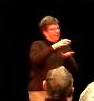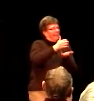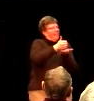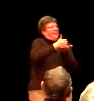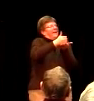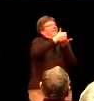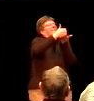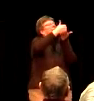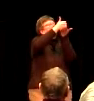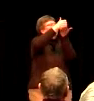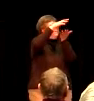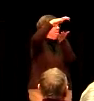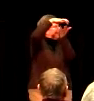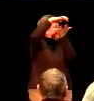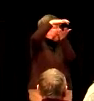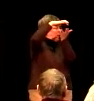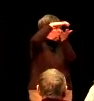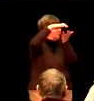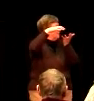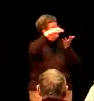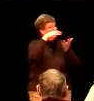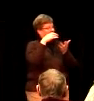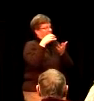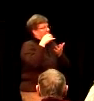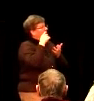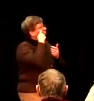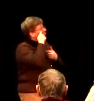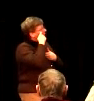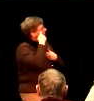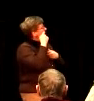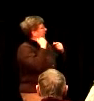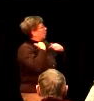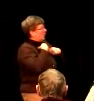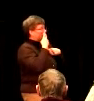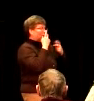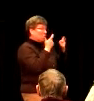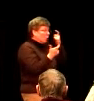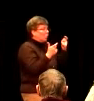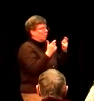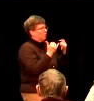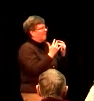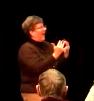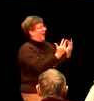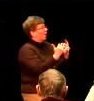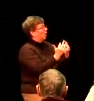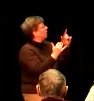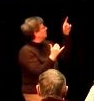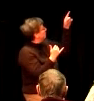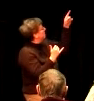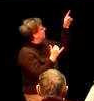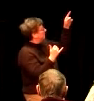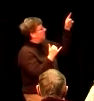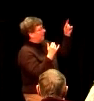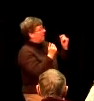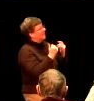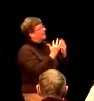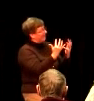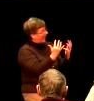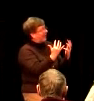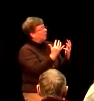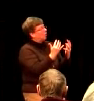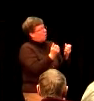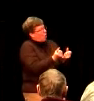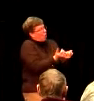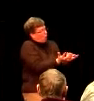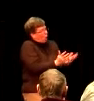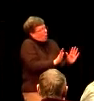last few years, we have started seeing big, enormous fires. And these big, huge fires actually are starting to cause their own weather, we